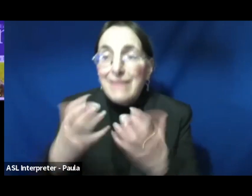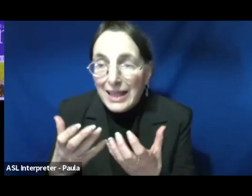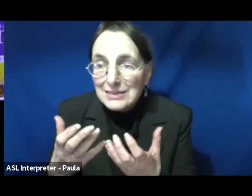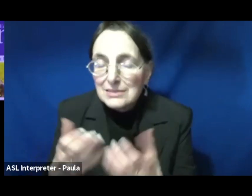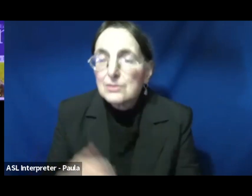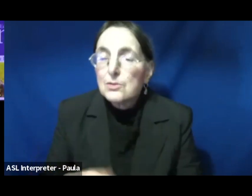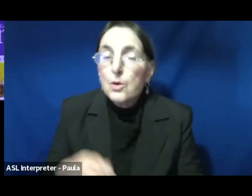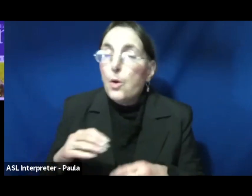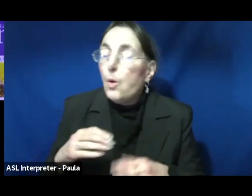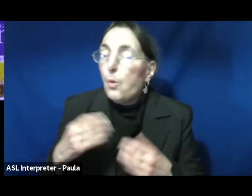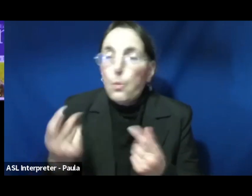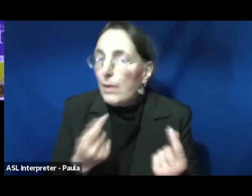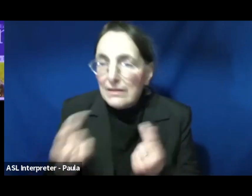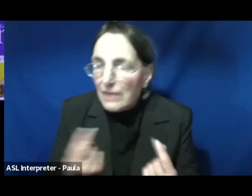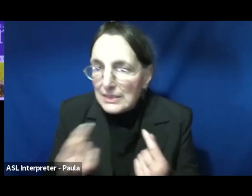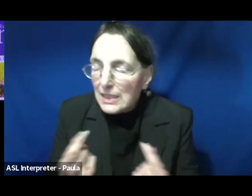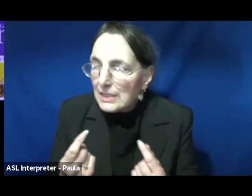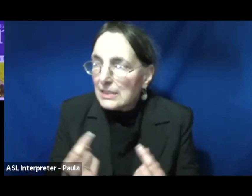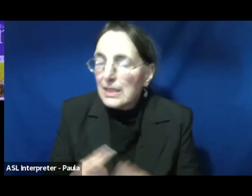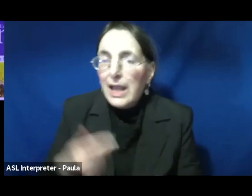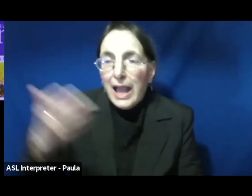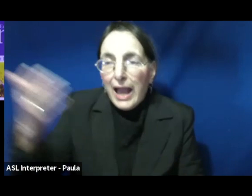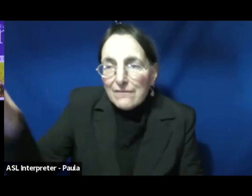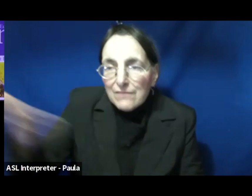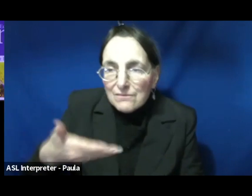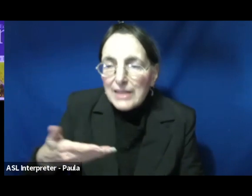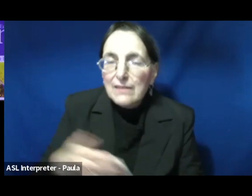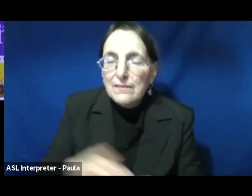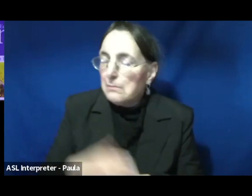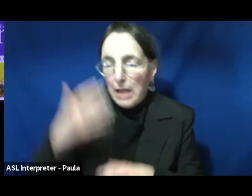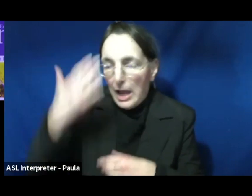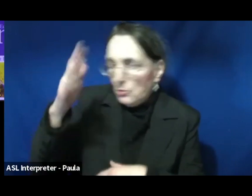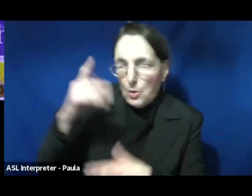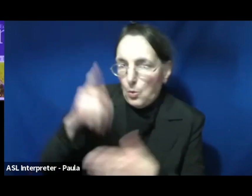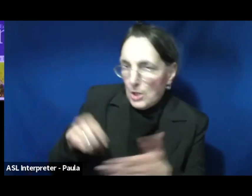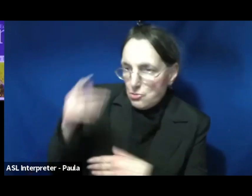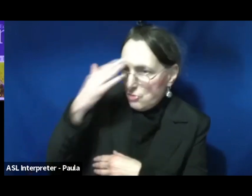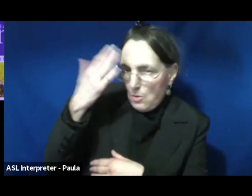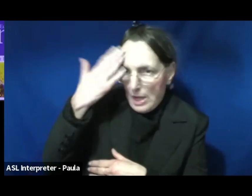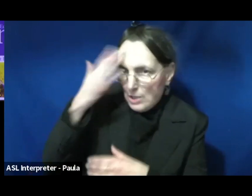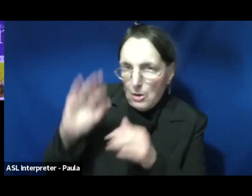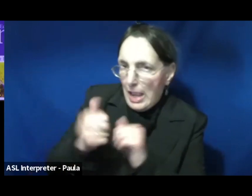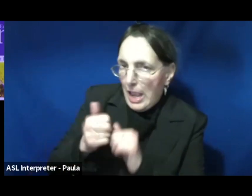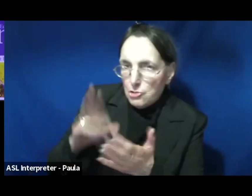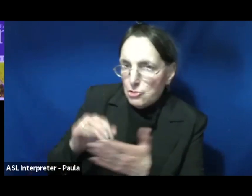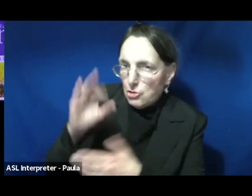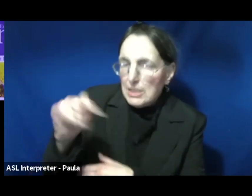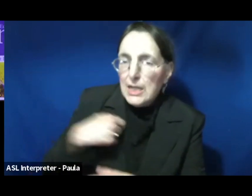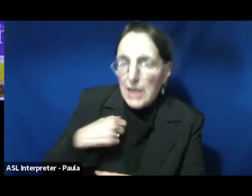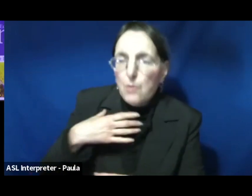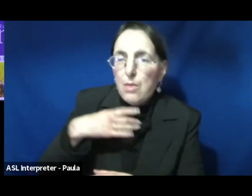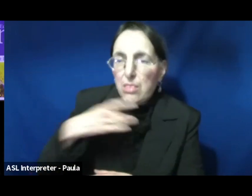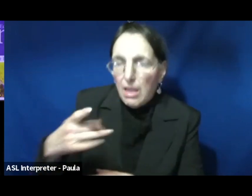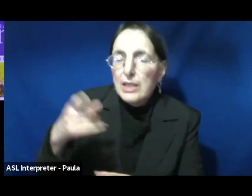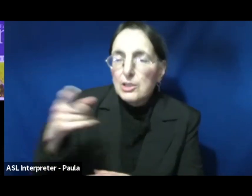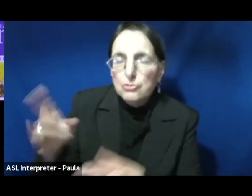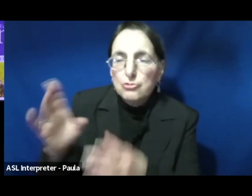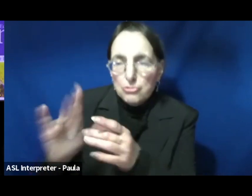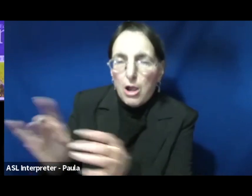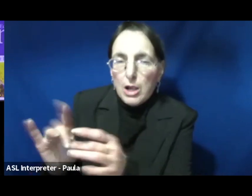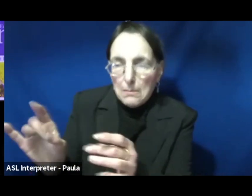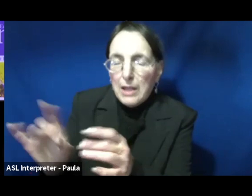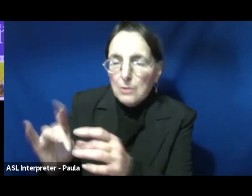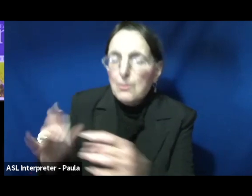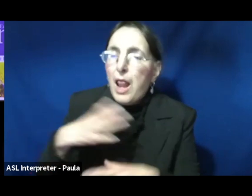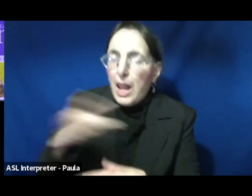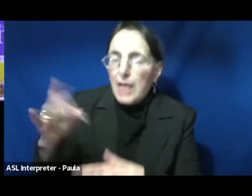students, right? I'm inviting them to say, I don't know what you know, I don't know how you learn best, but I would like for you to tell me. I would like for you to share